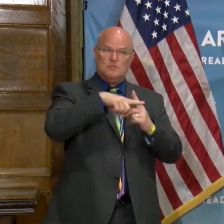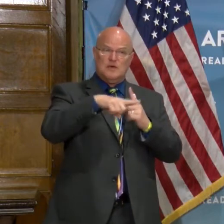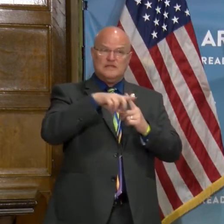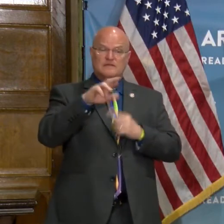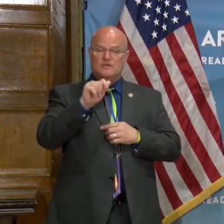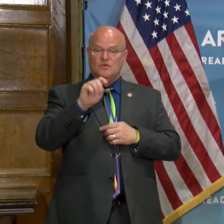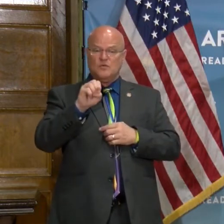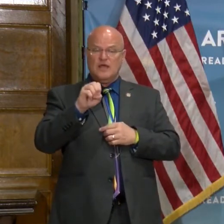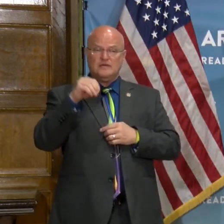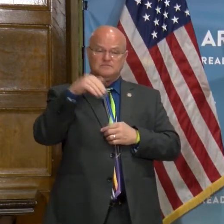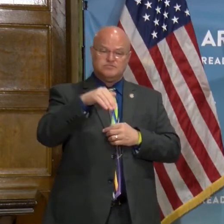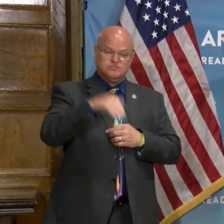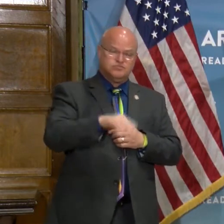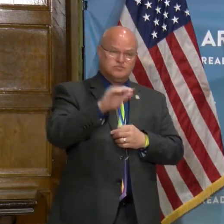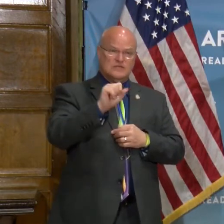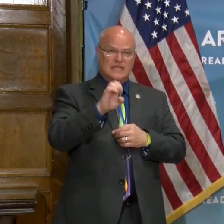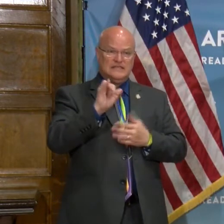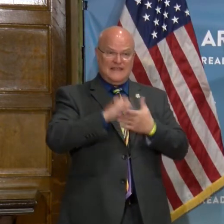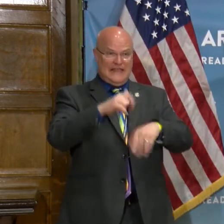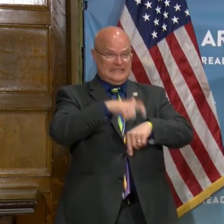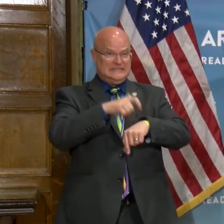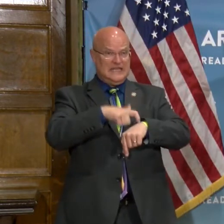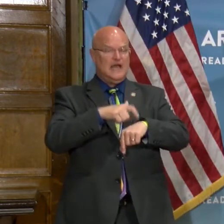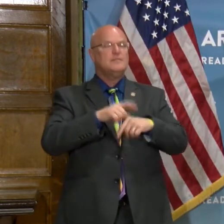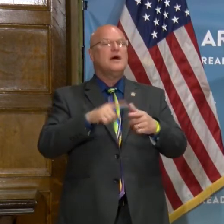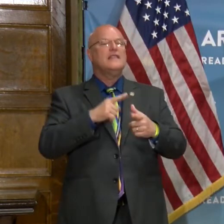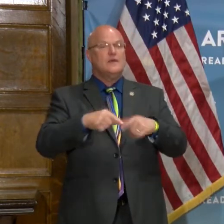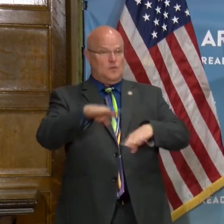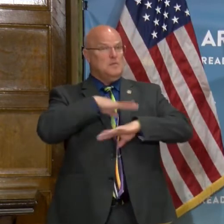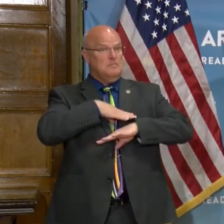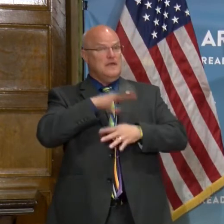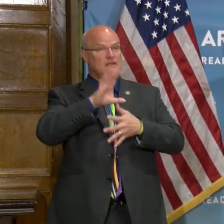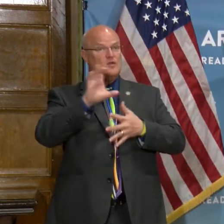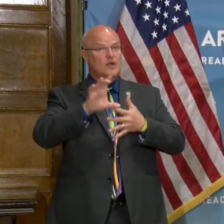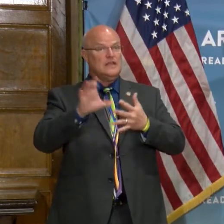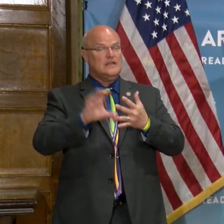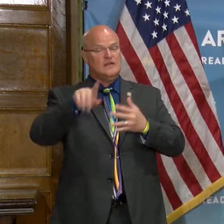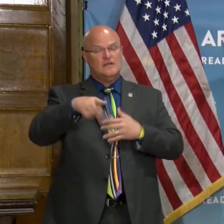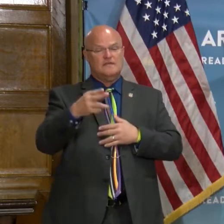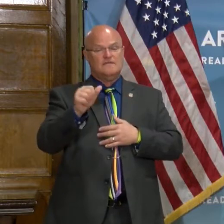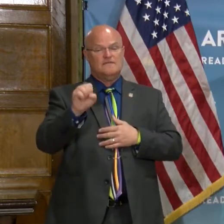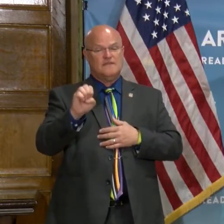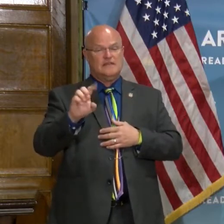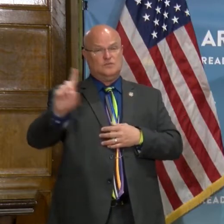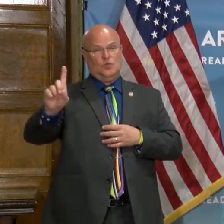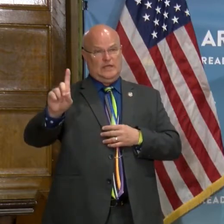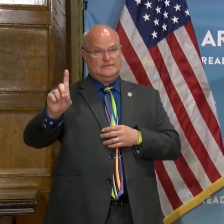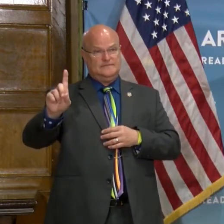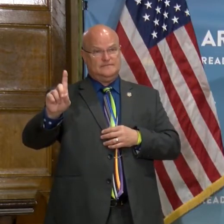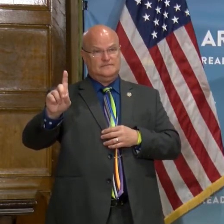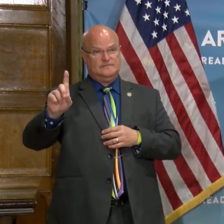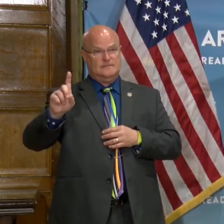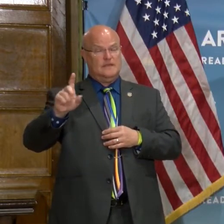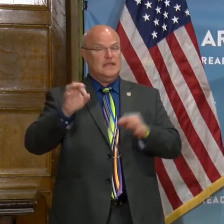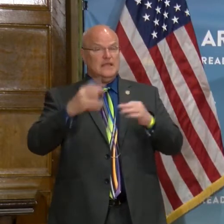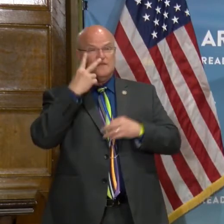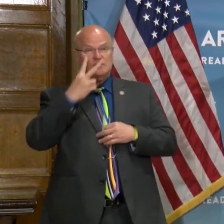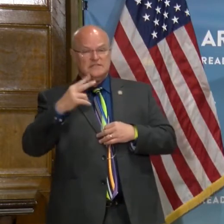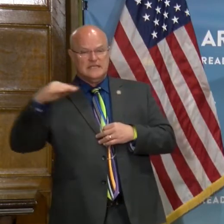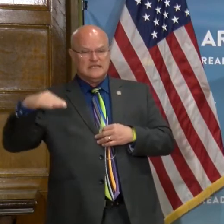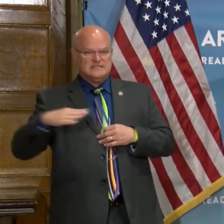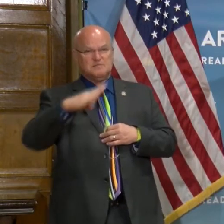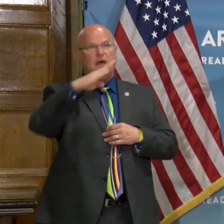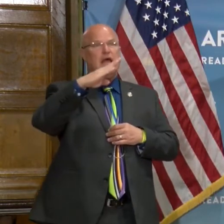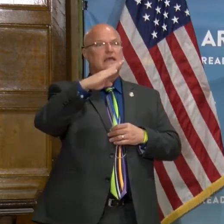the decline in the cases over that period, then we met the criteria for phase 1. Now, if you see a